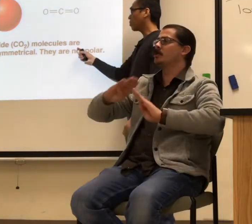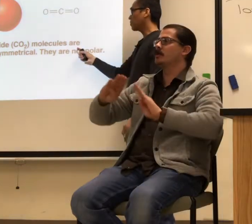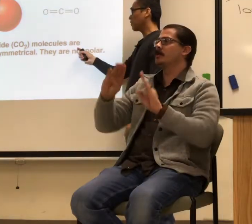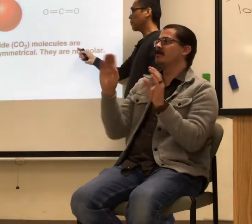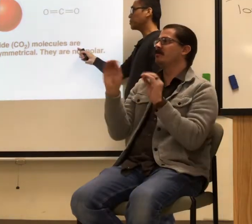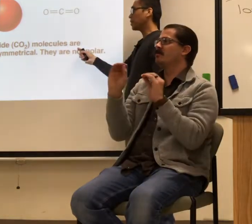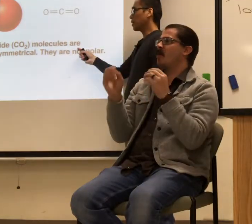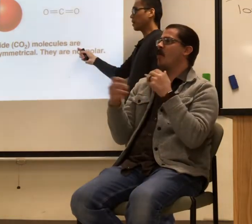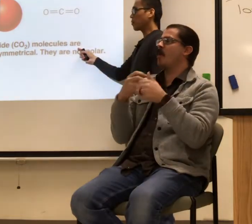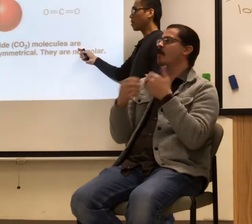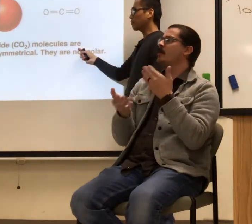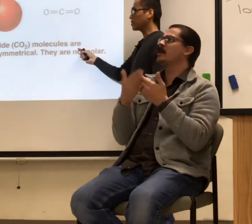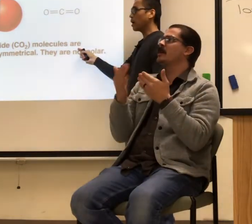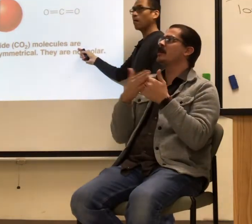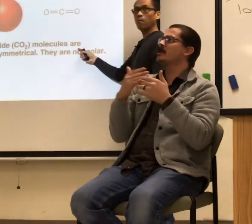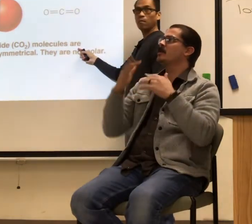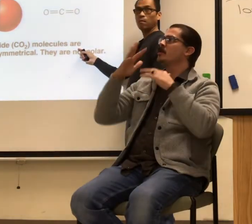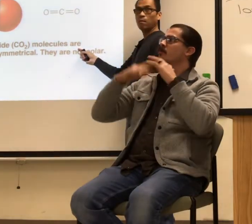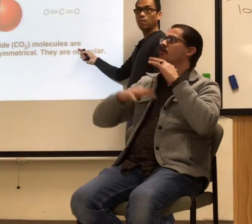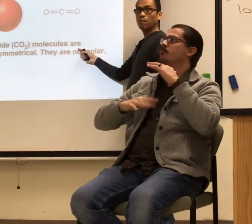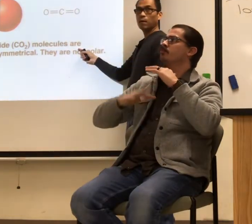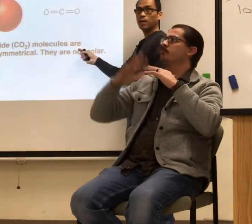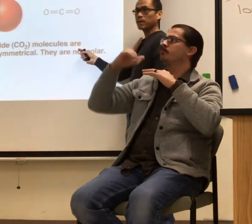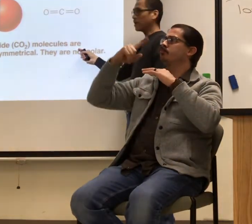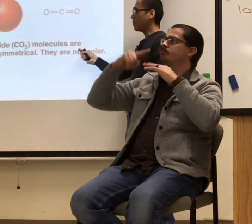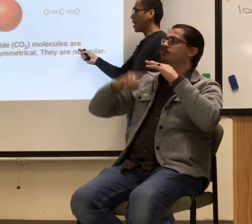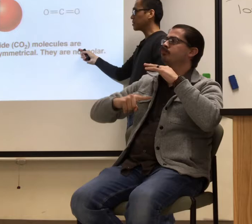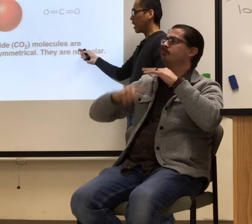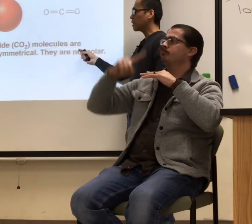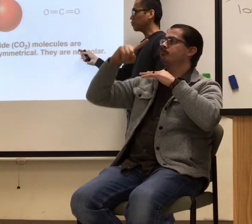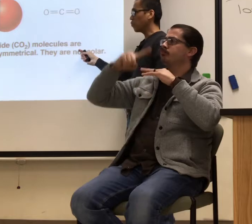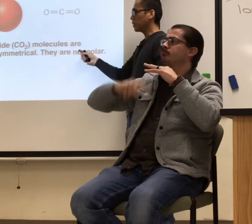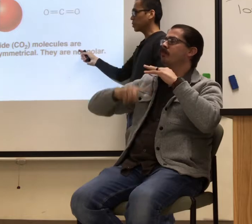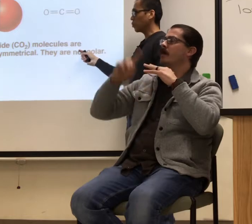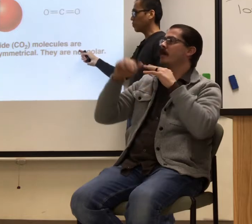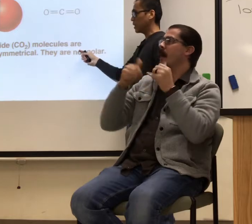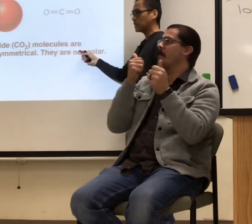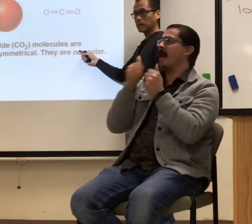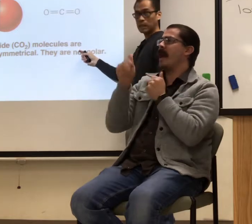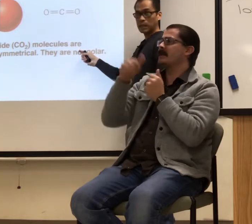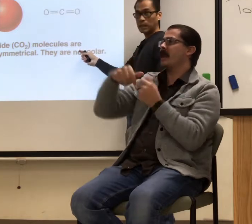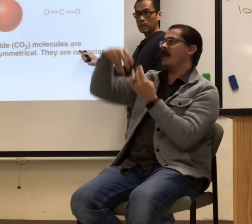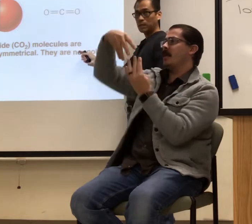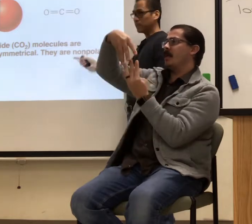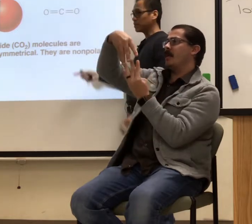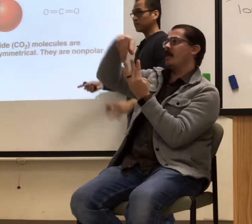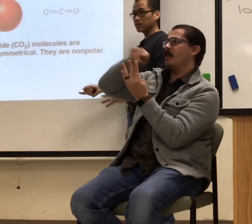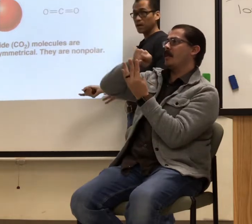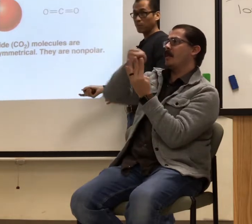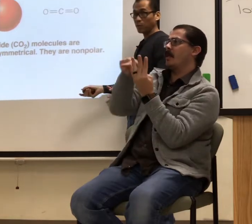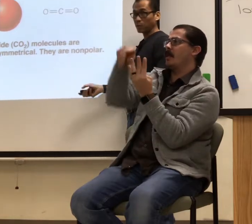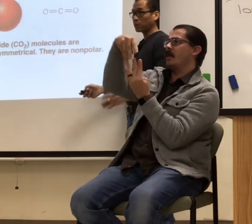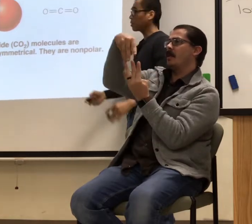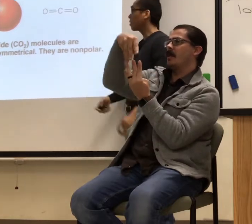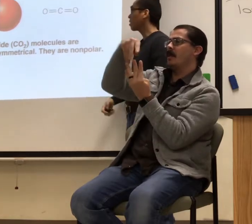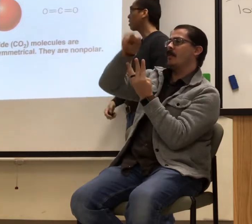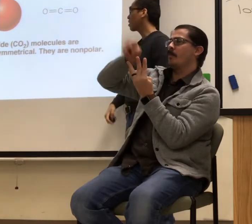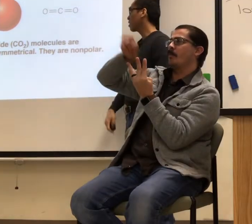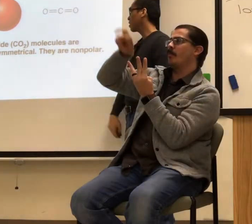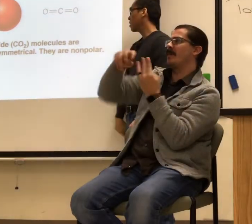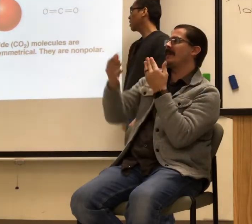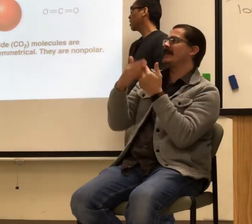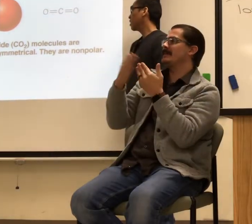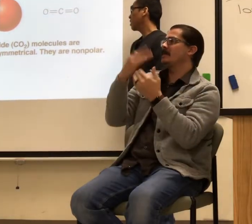no problem diffusing in or out of a cell. It can get past the hydrophobic zone easily because of its nonpolar.